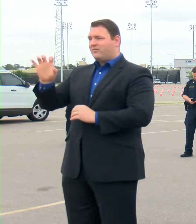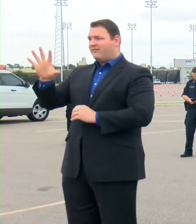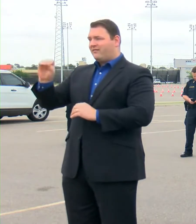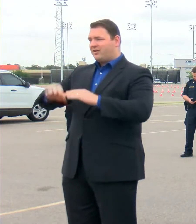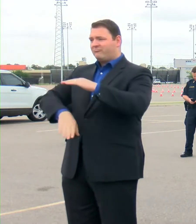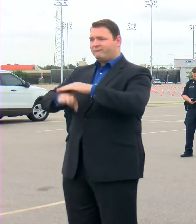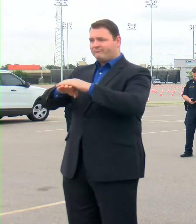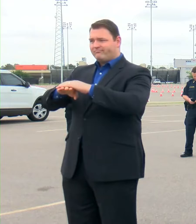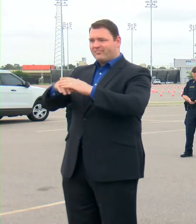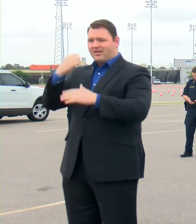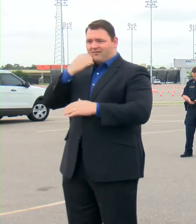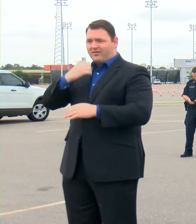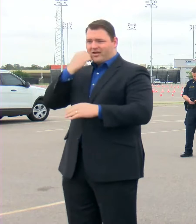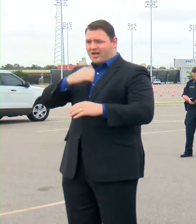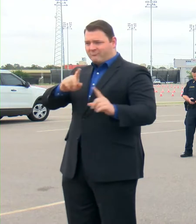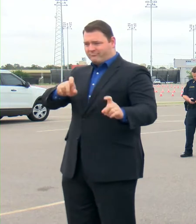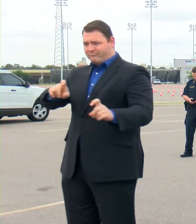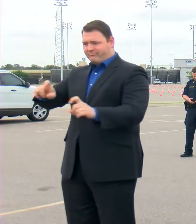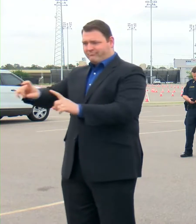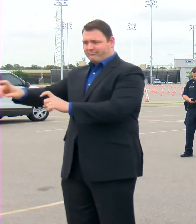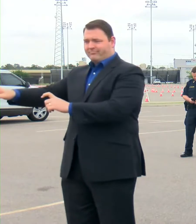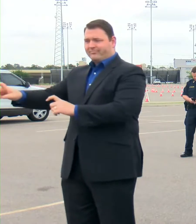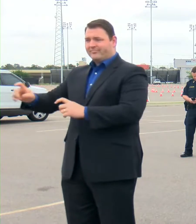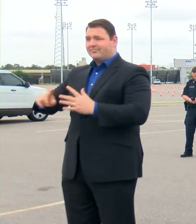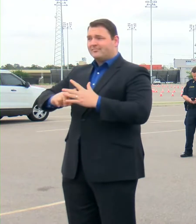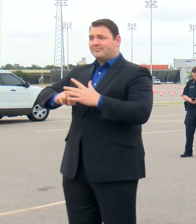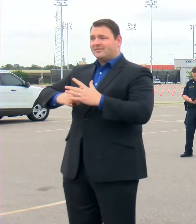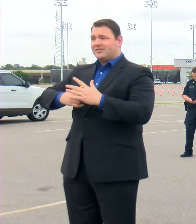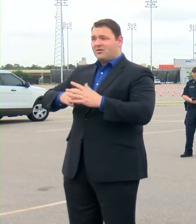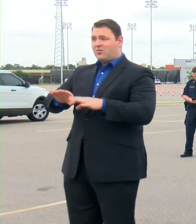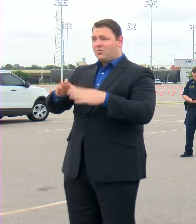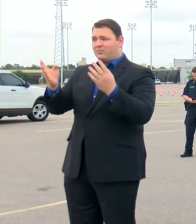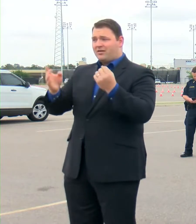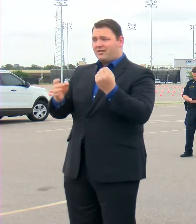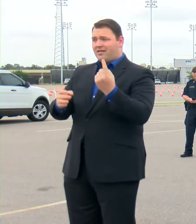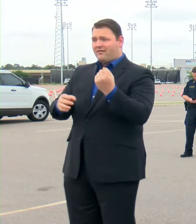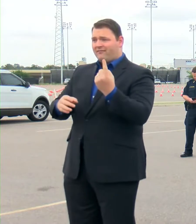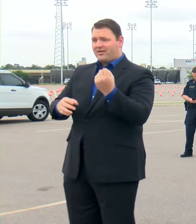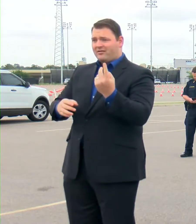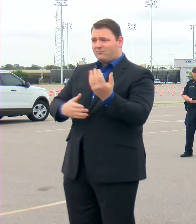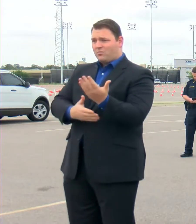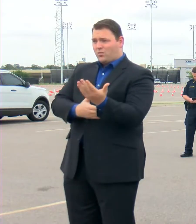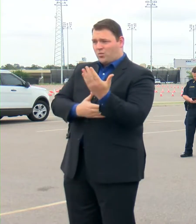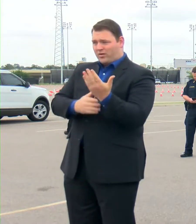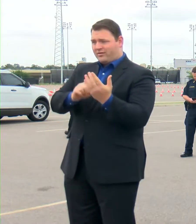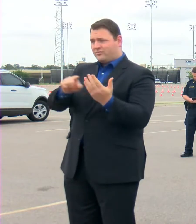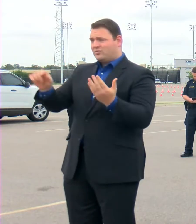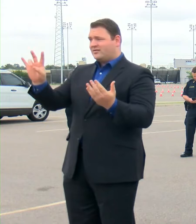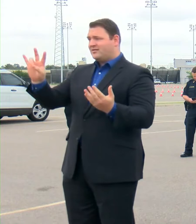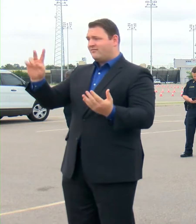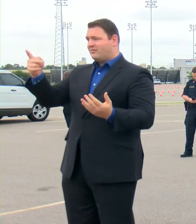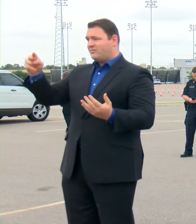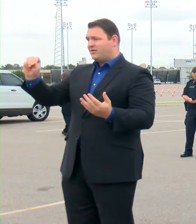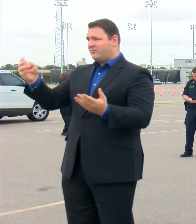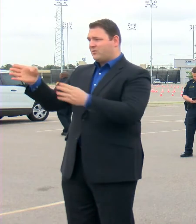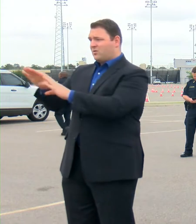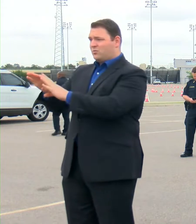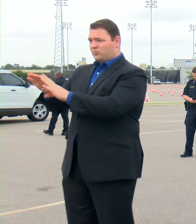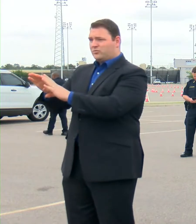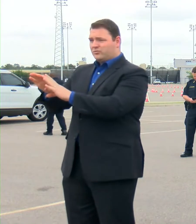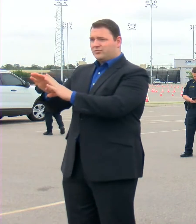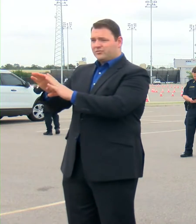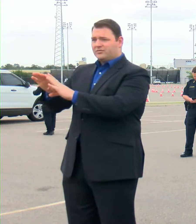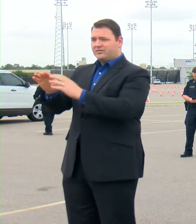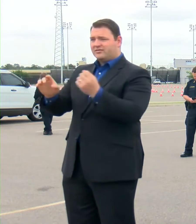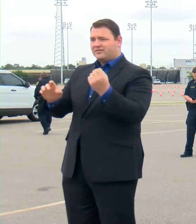it's open for testing from 11 till 7 p.m., 11 to 7. And so anyone who wants